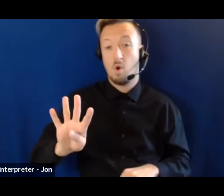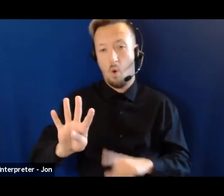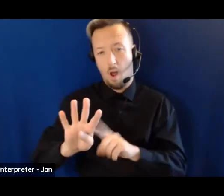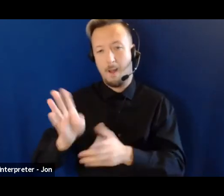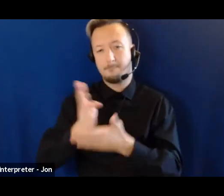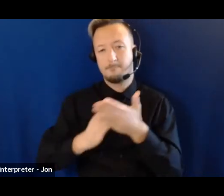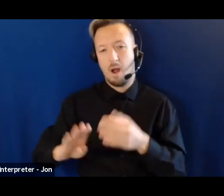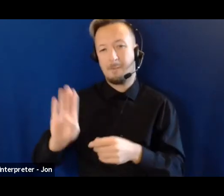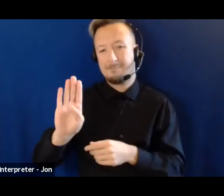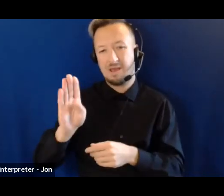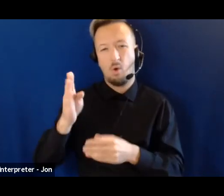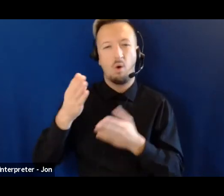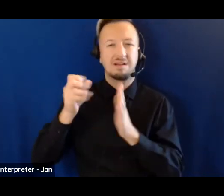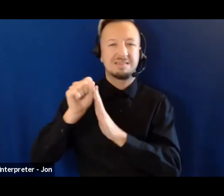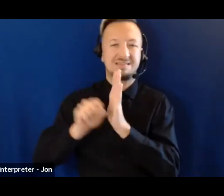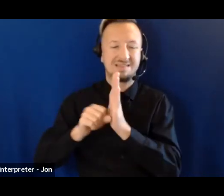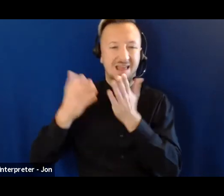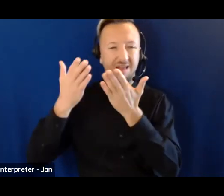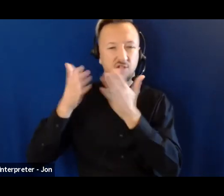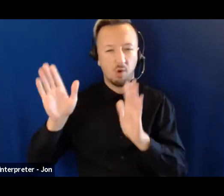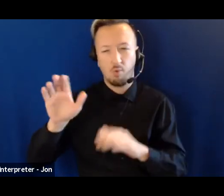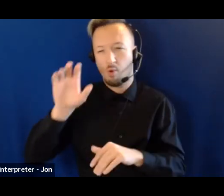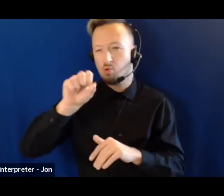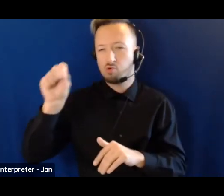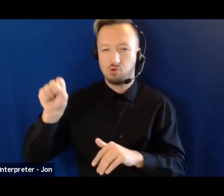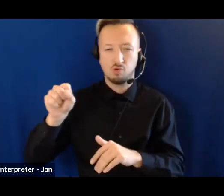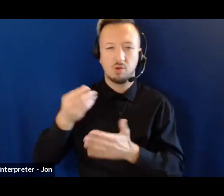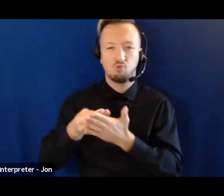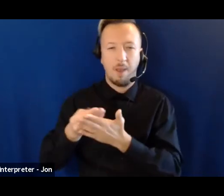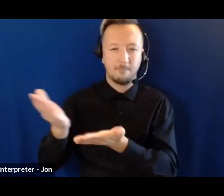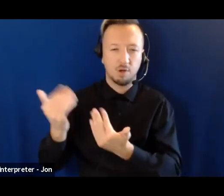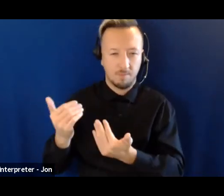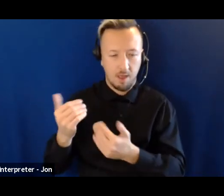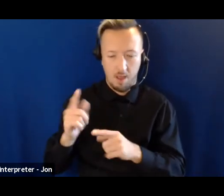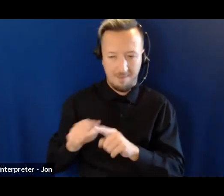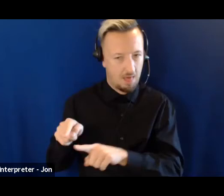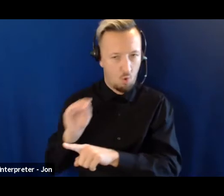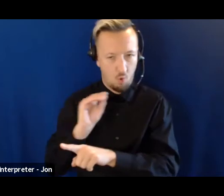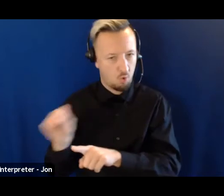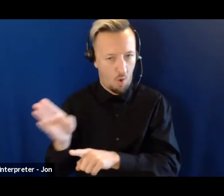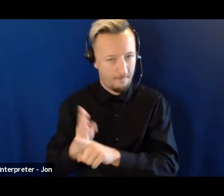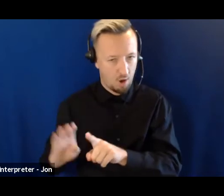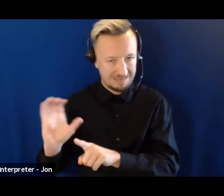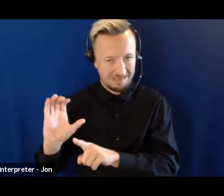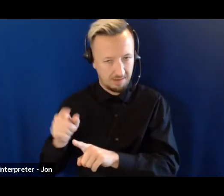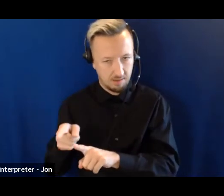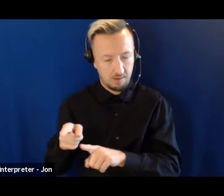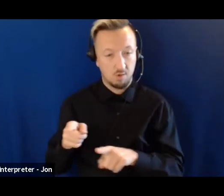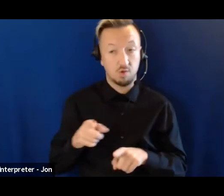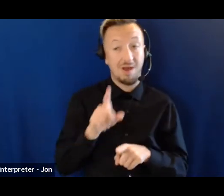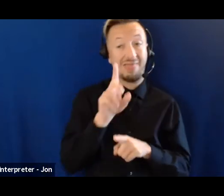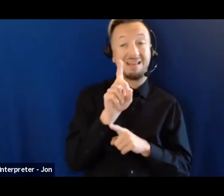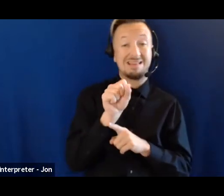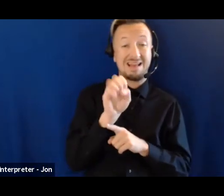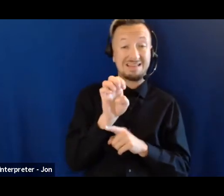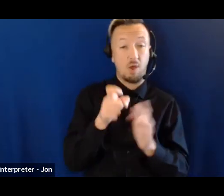Part B or state general funds, Social Security reimbursement, but no Part C. And so the DSE